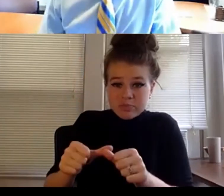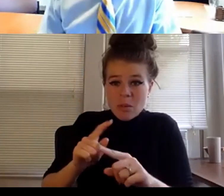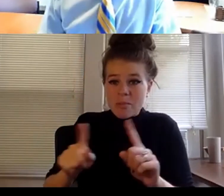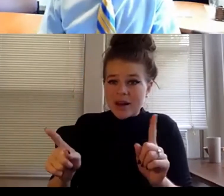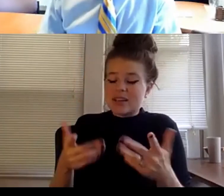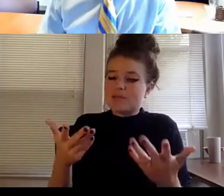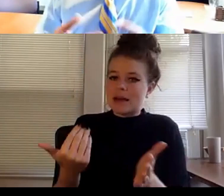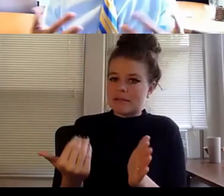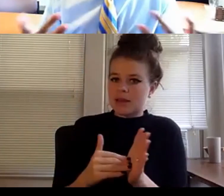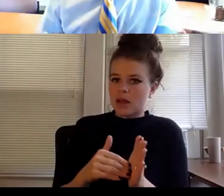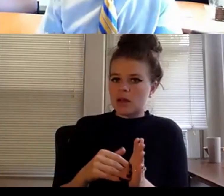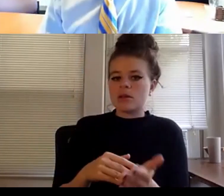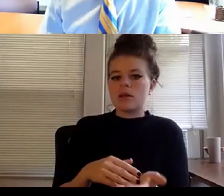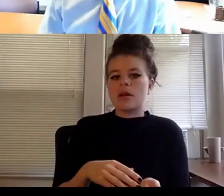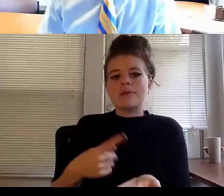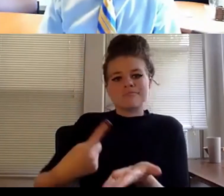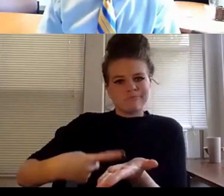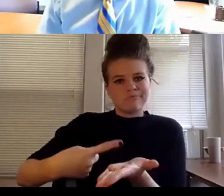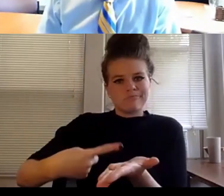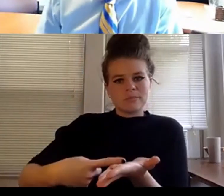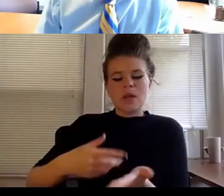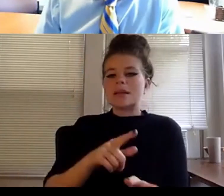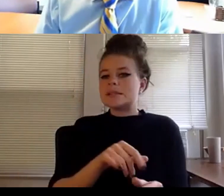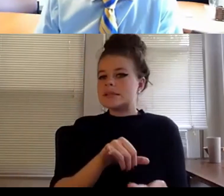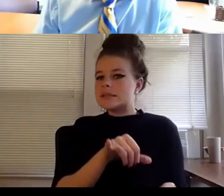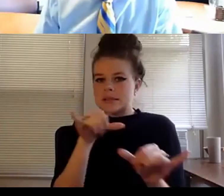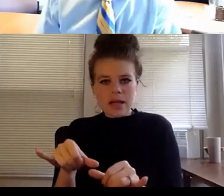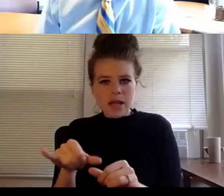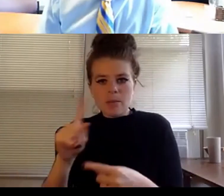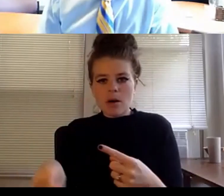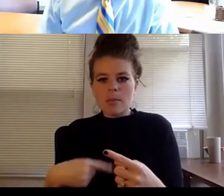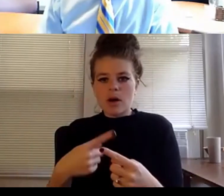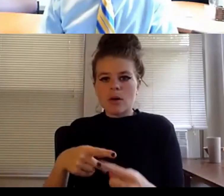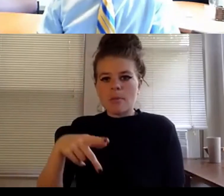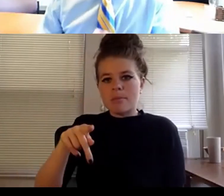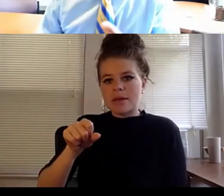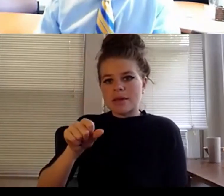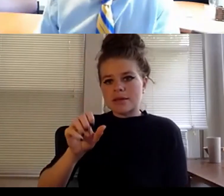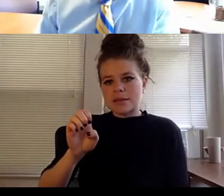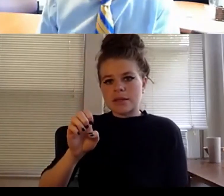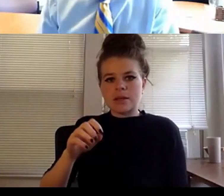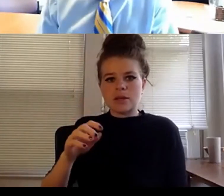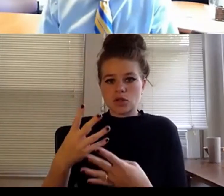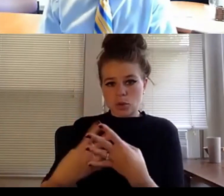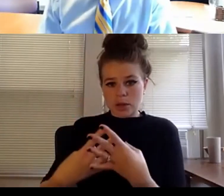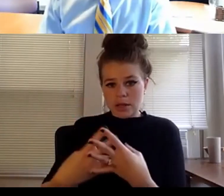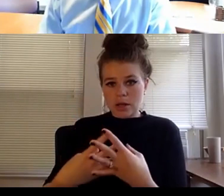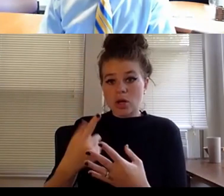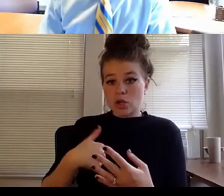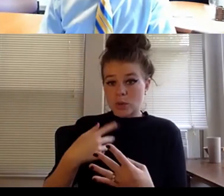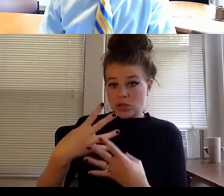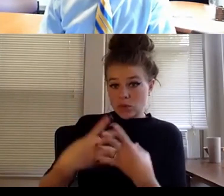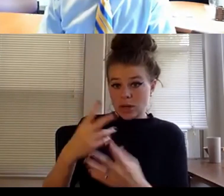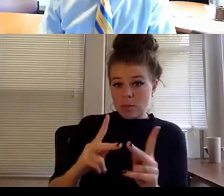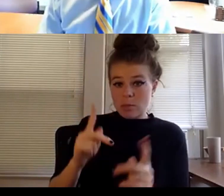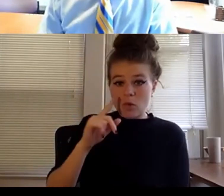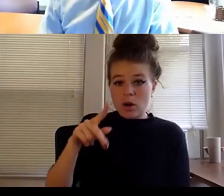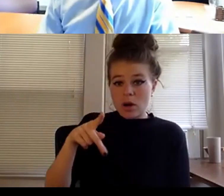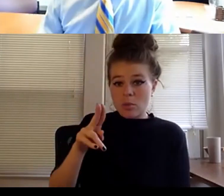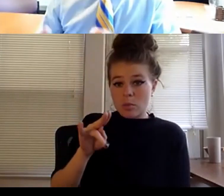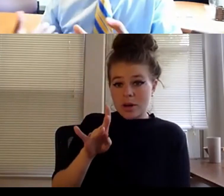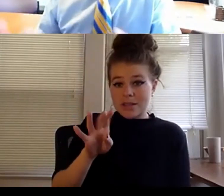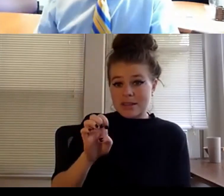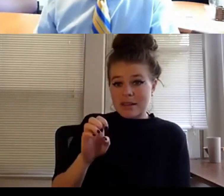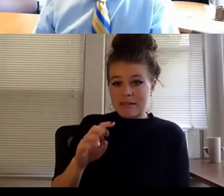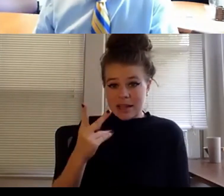discussion again. It's the same controversy about PSA screening. Do we screen people for prostate cancer using PSA?